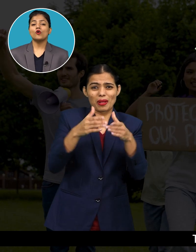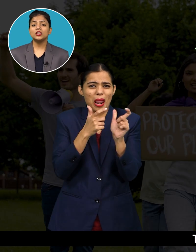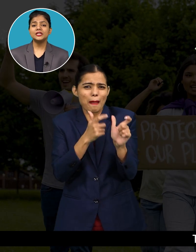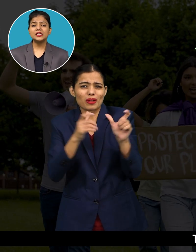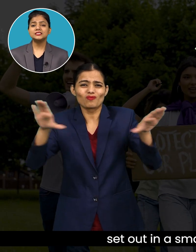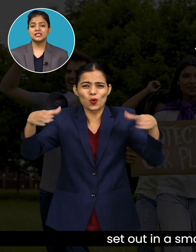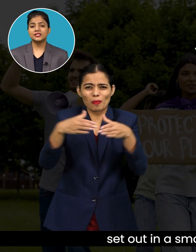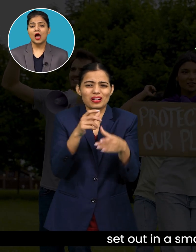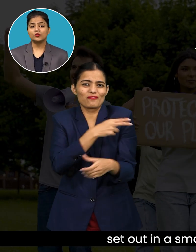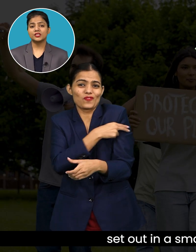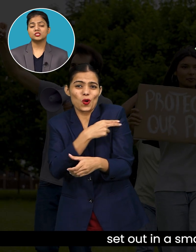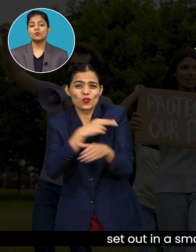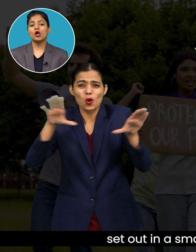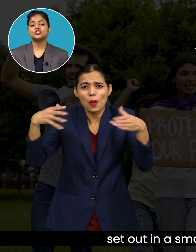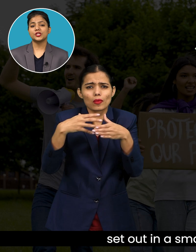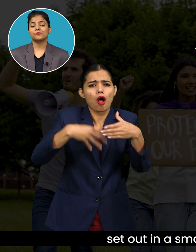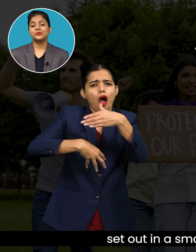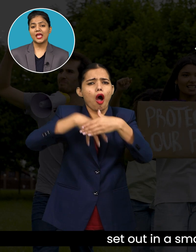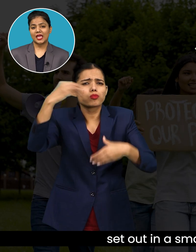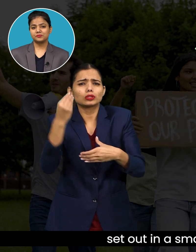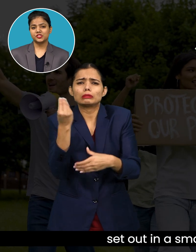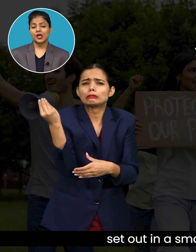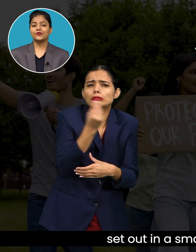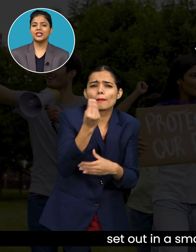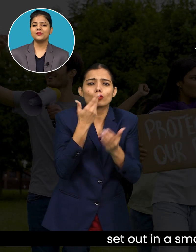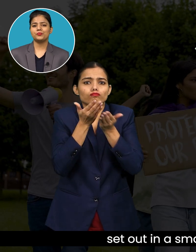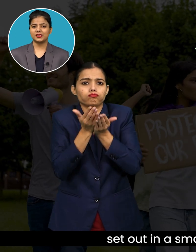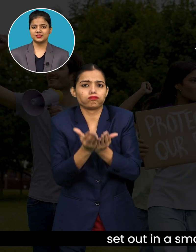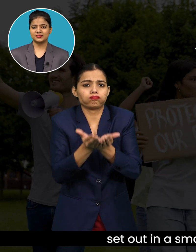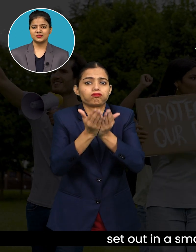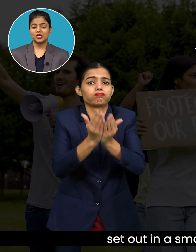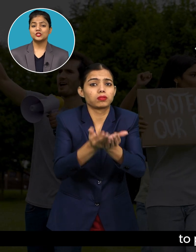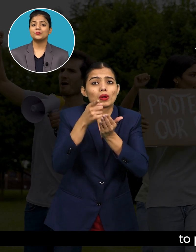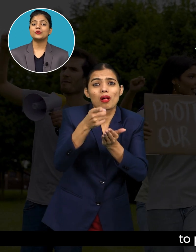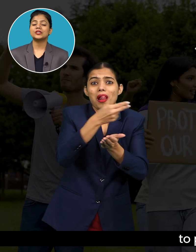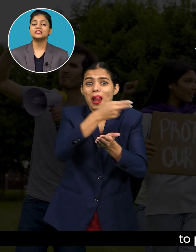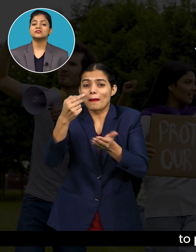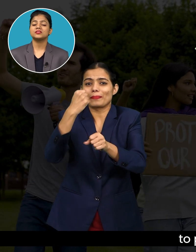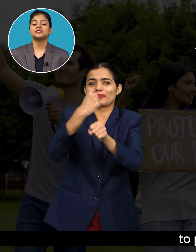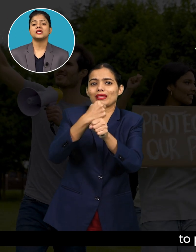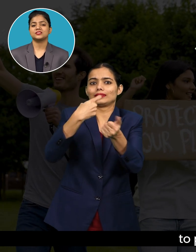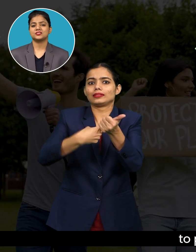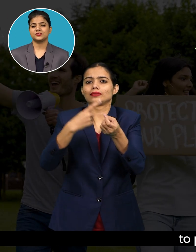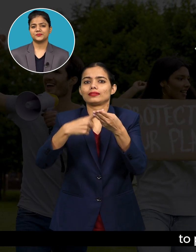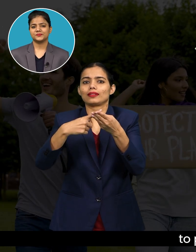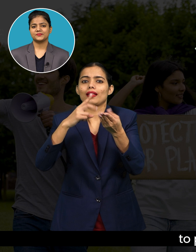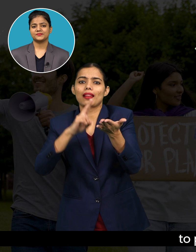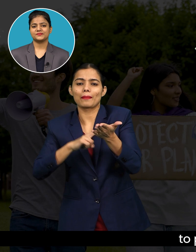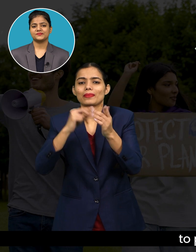The volunteers set out in a small ship named Greenpeace to protest the